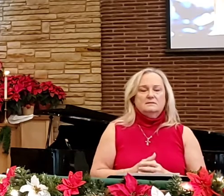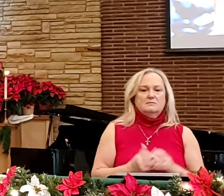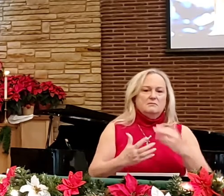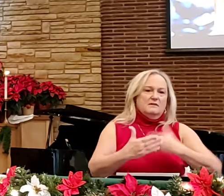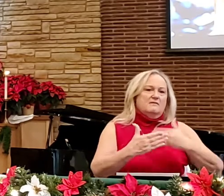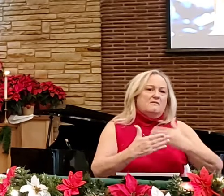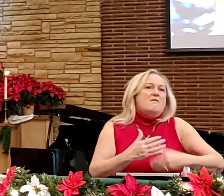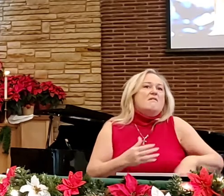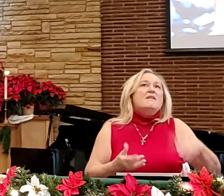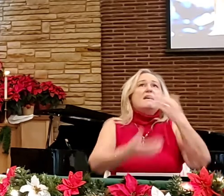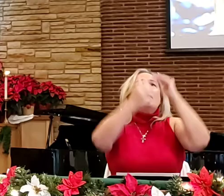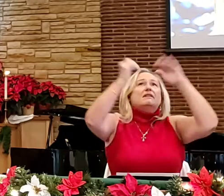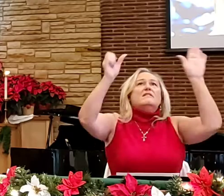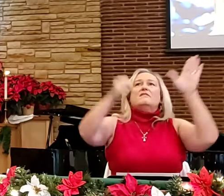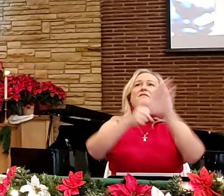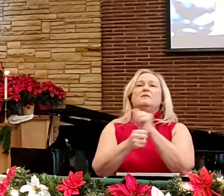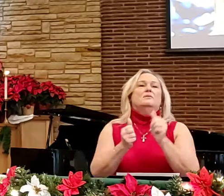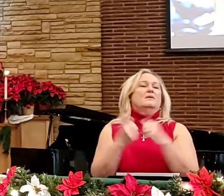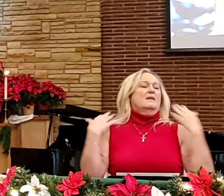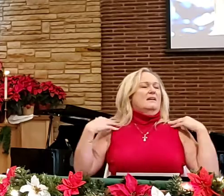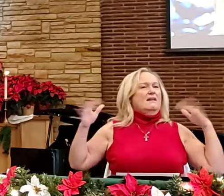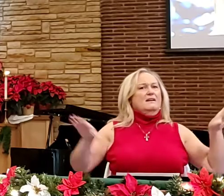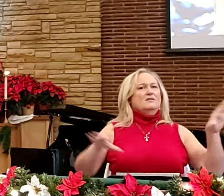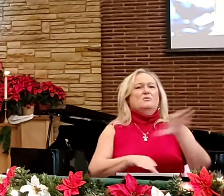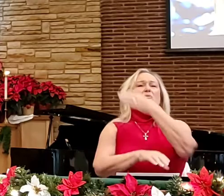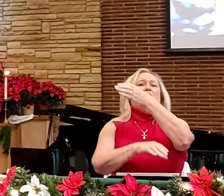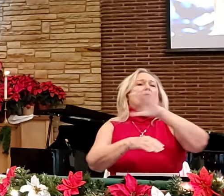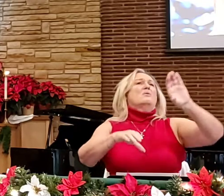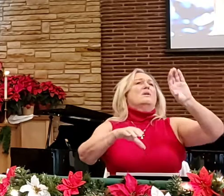before the heavens filled with angel choirs.